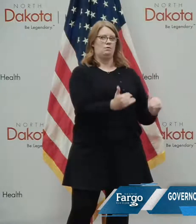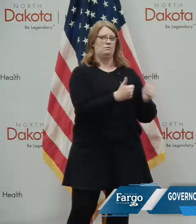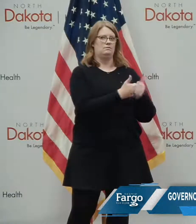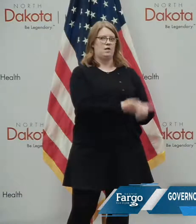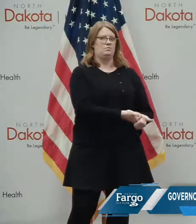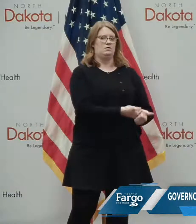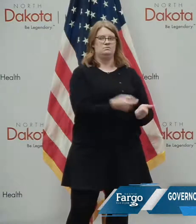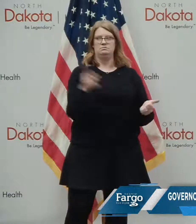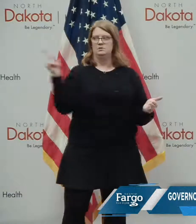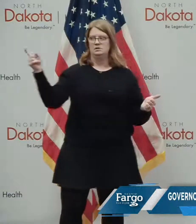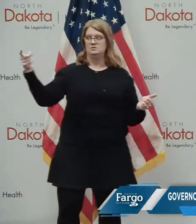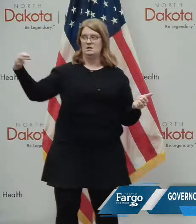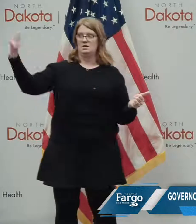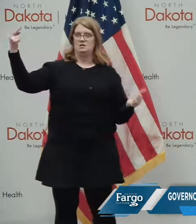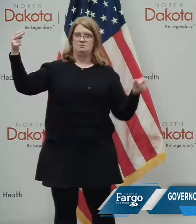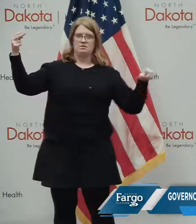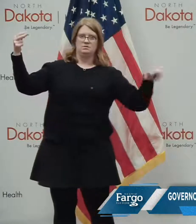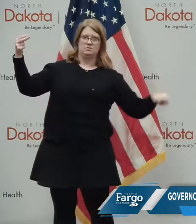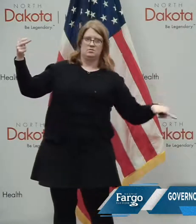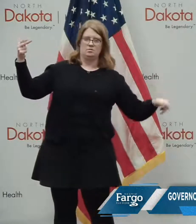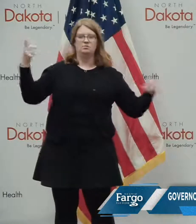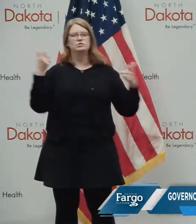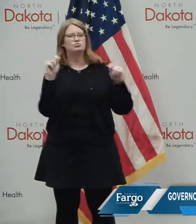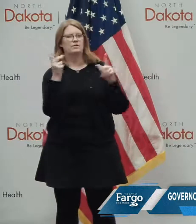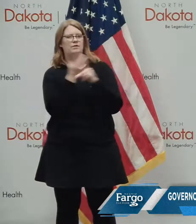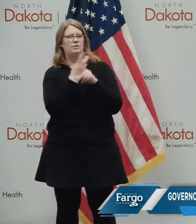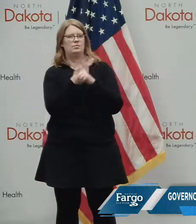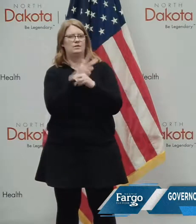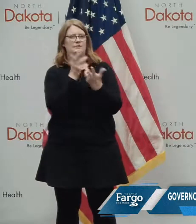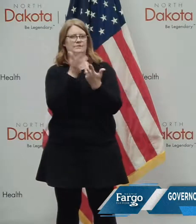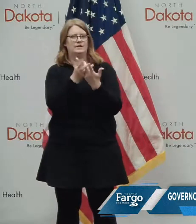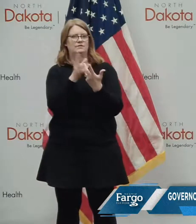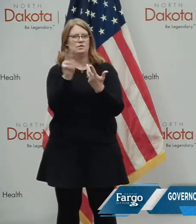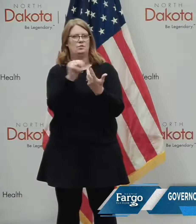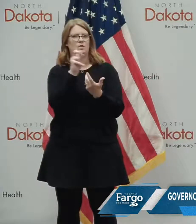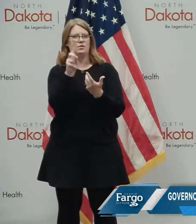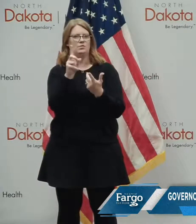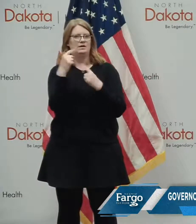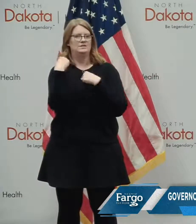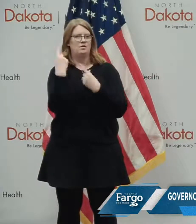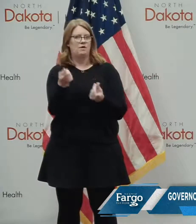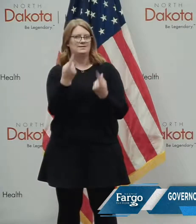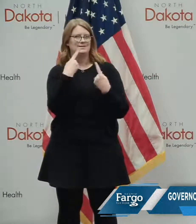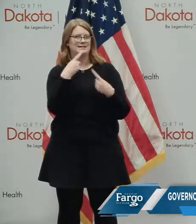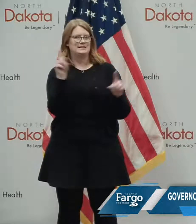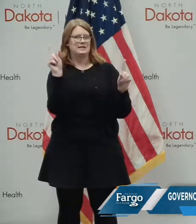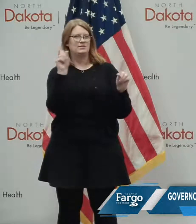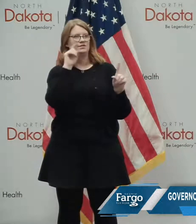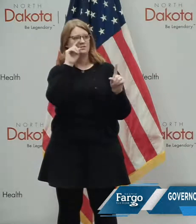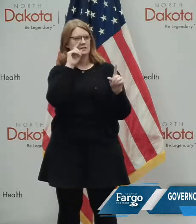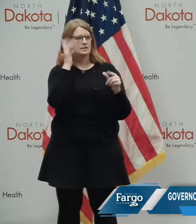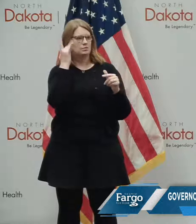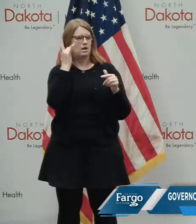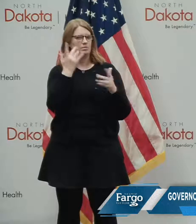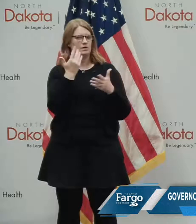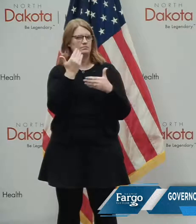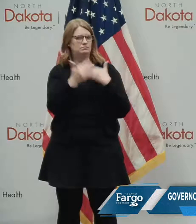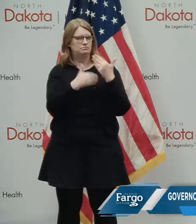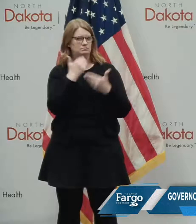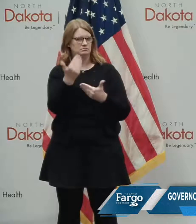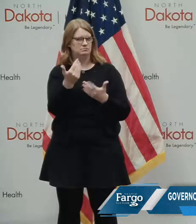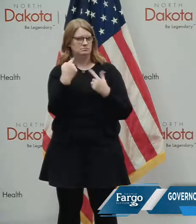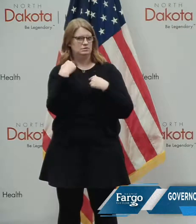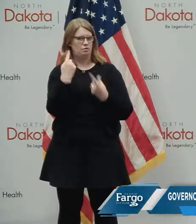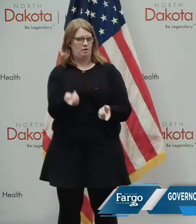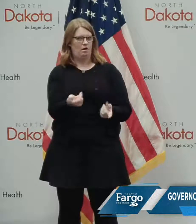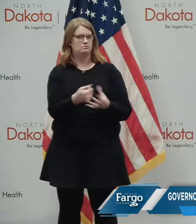we're just trying to really focus on what works for North Dakota, and that's been really successful for us so far. It's why we've navigated this thing so well to date, and